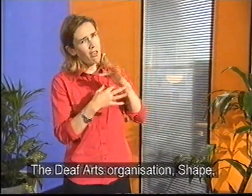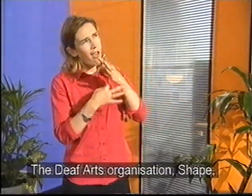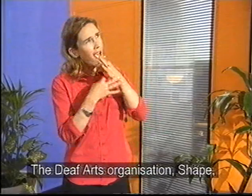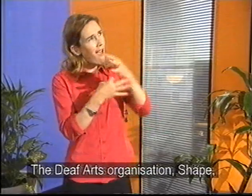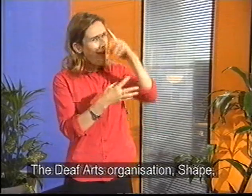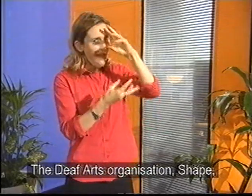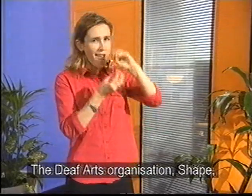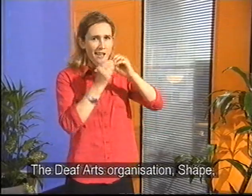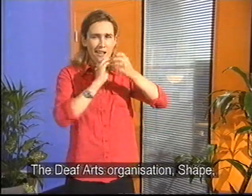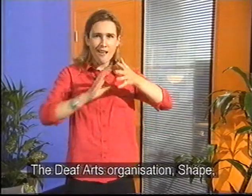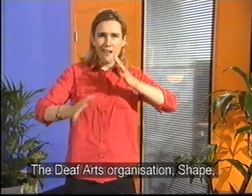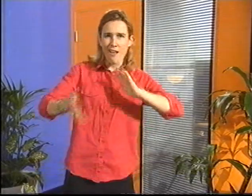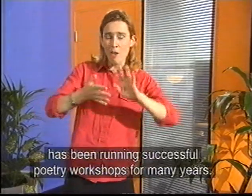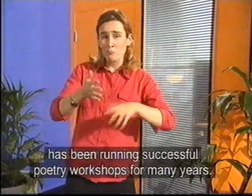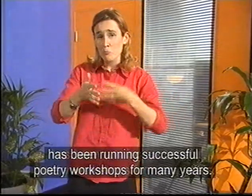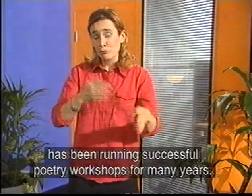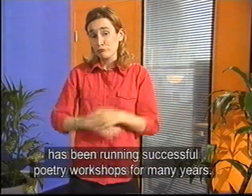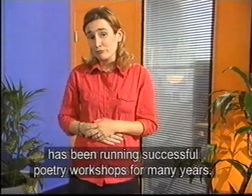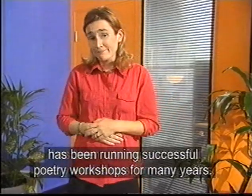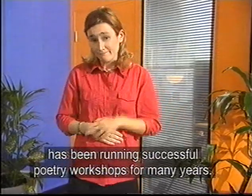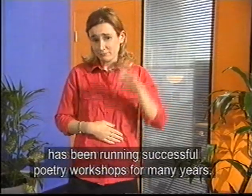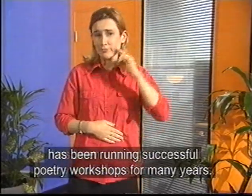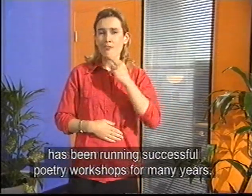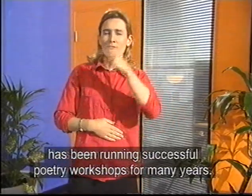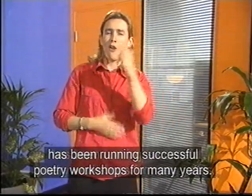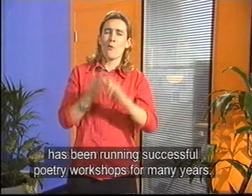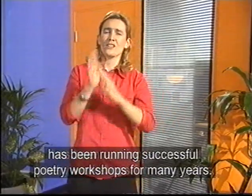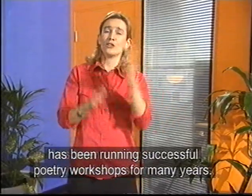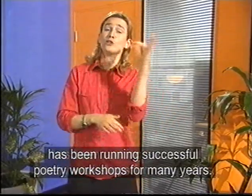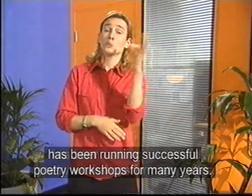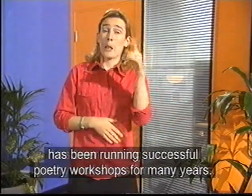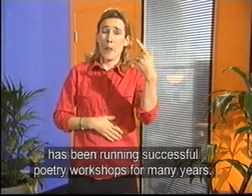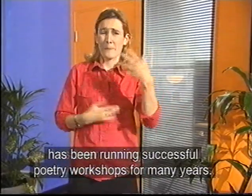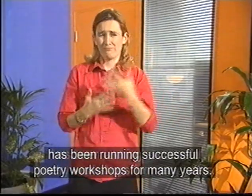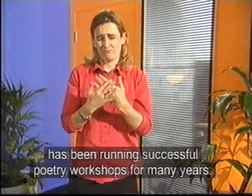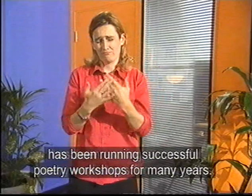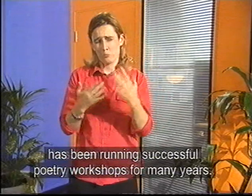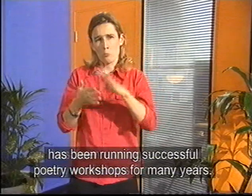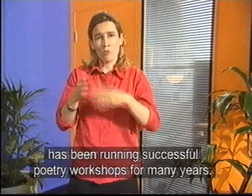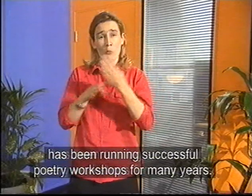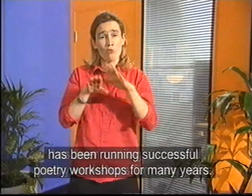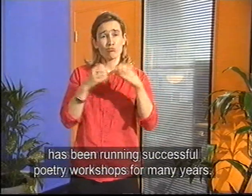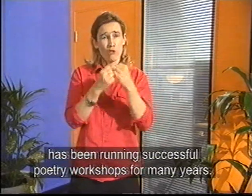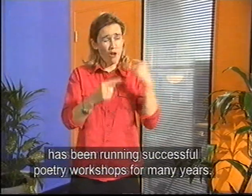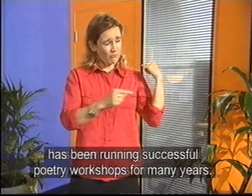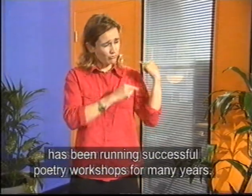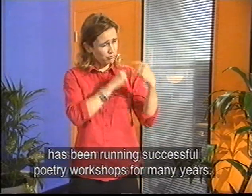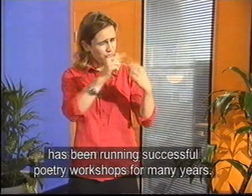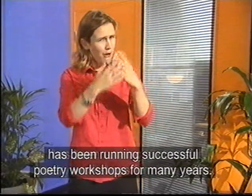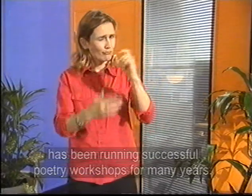The deaf arts organisation, SHAPE, has been running successful poetry workshops for many years. We